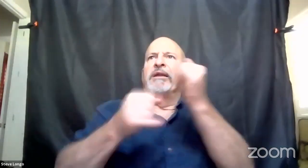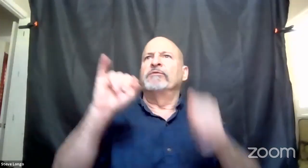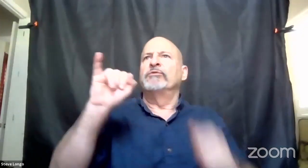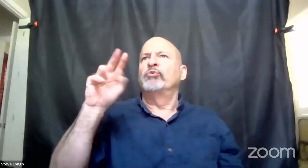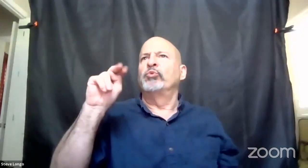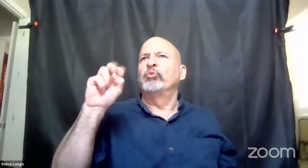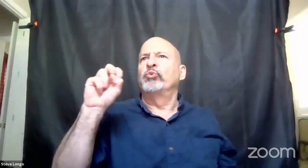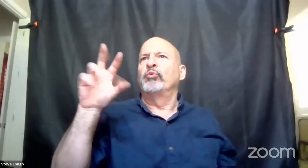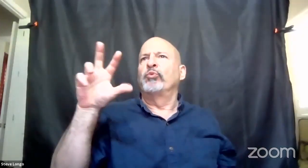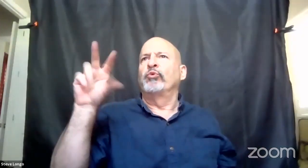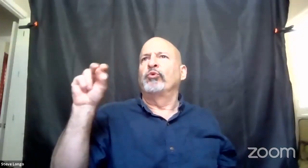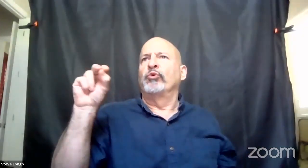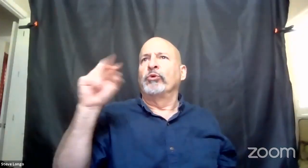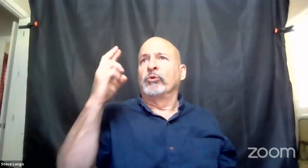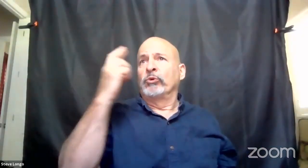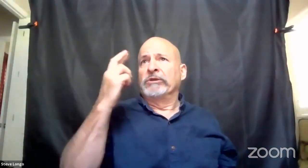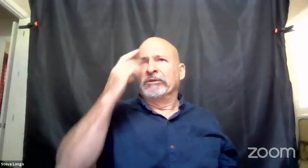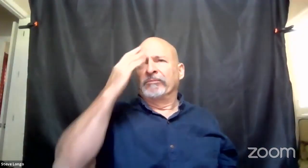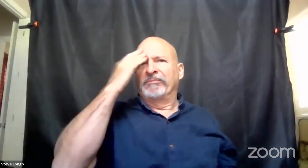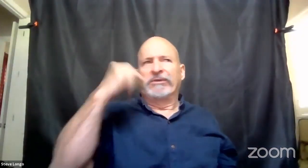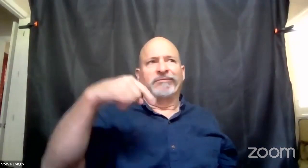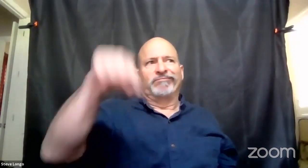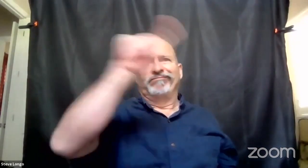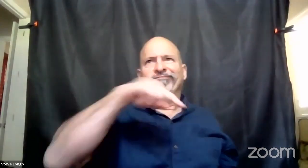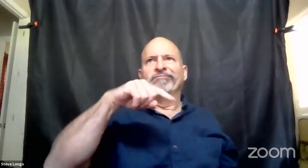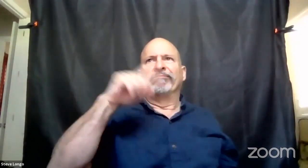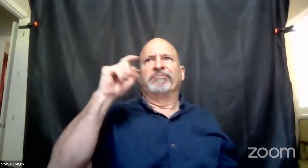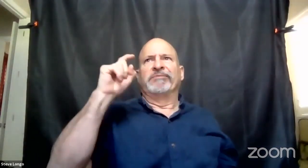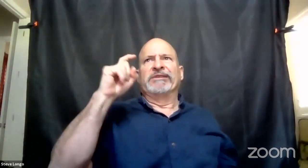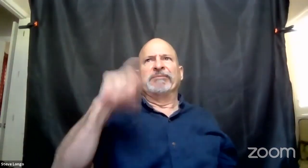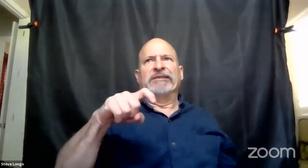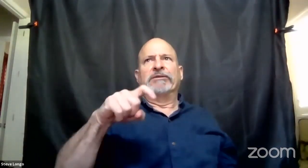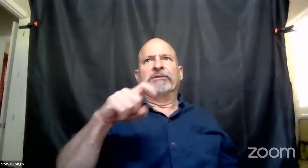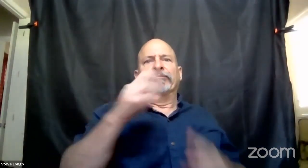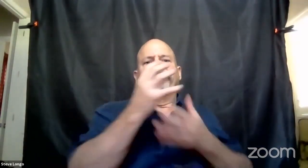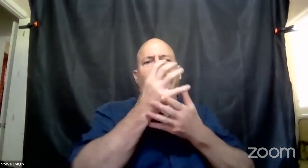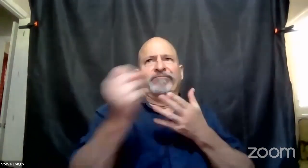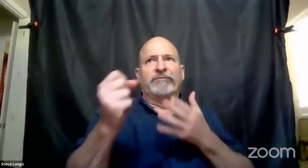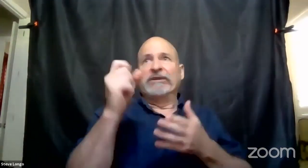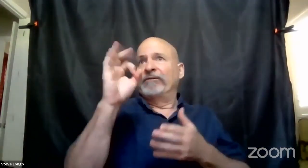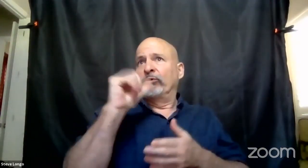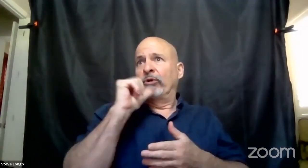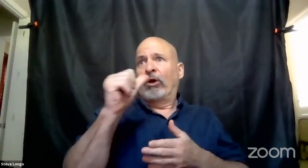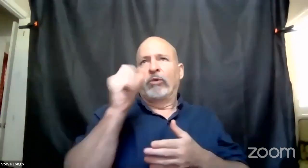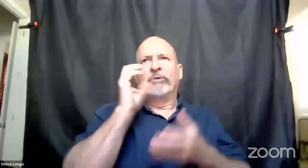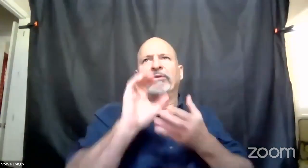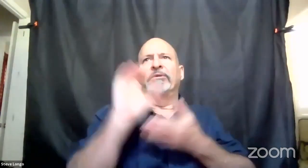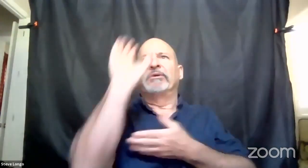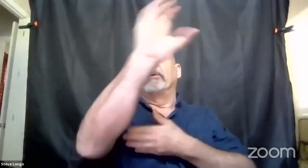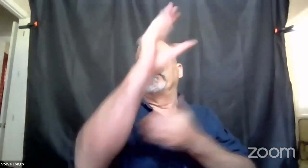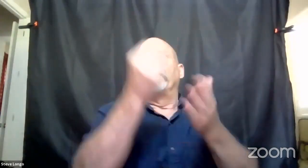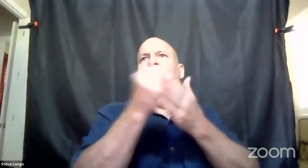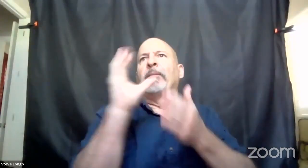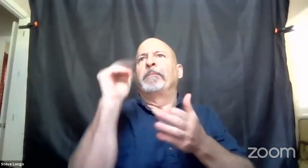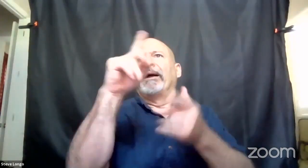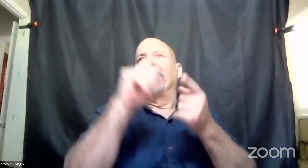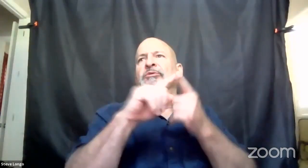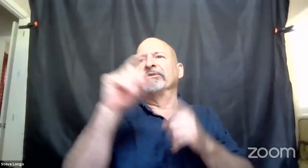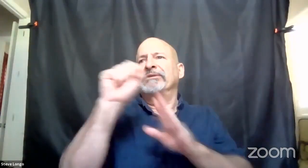has done and the fabulous work that he has done to make sure that all of our funds were expended and utilized.